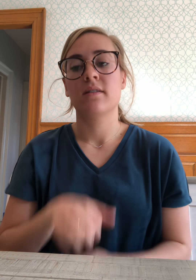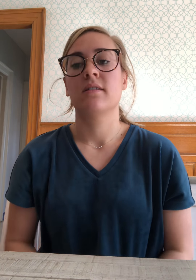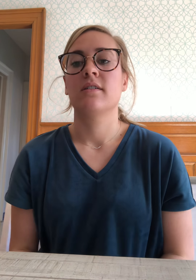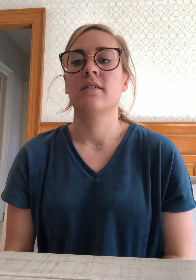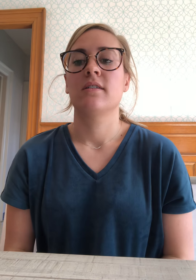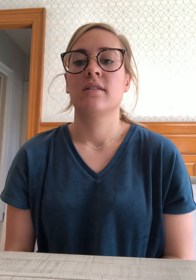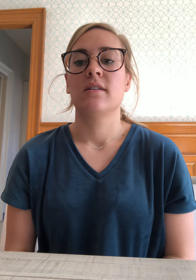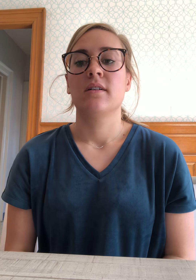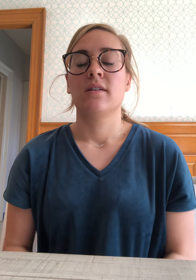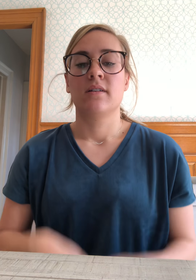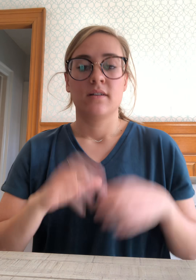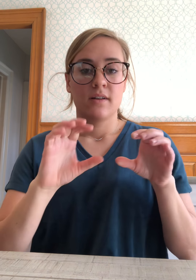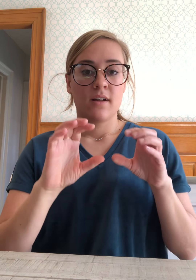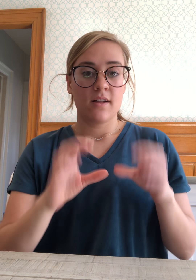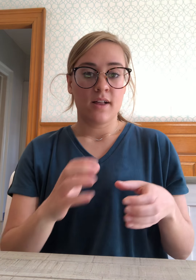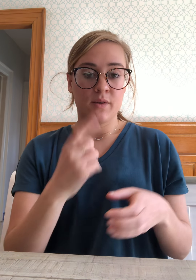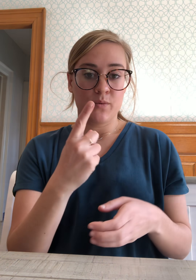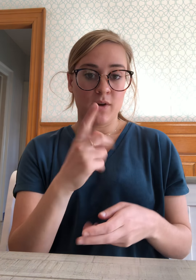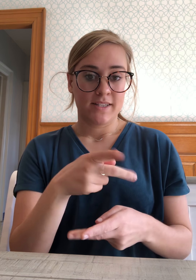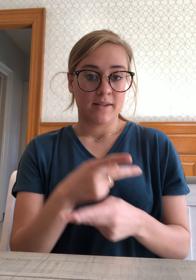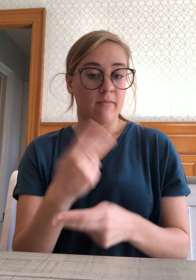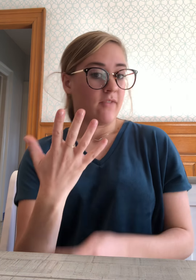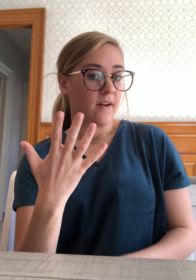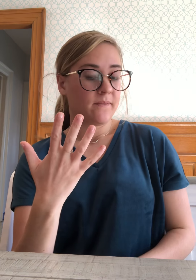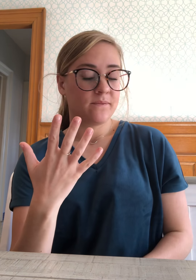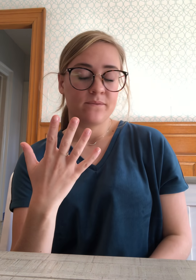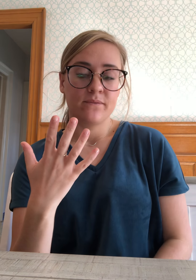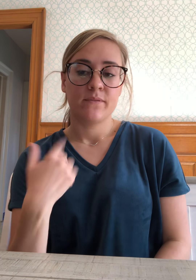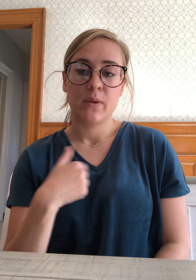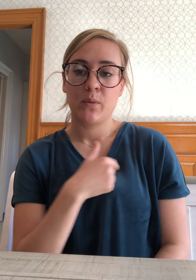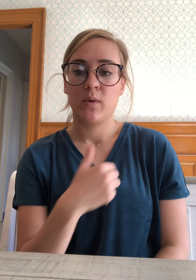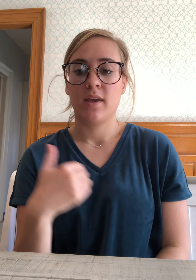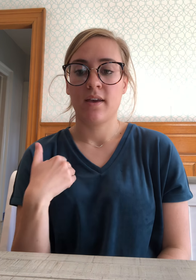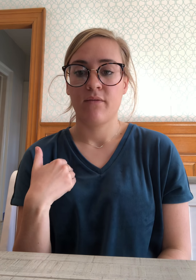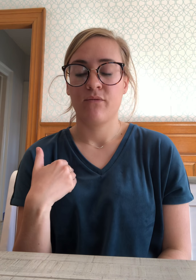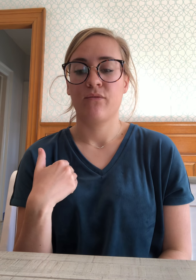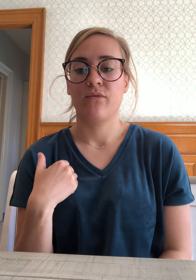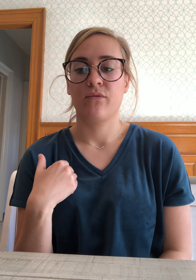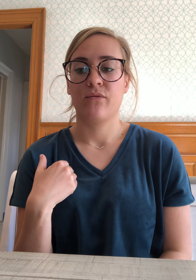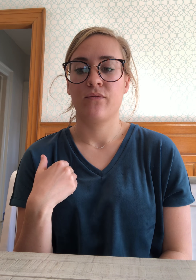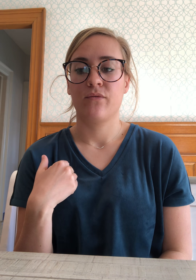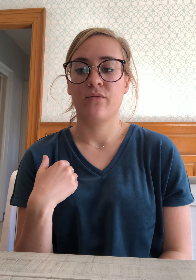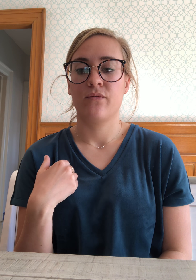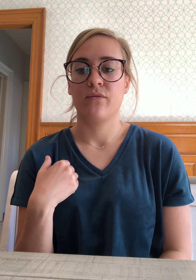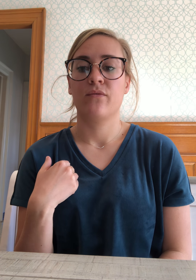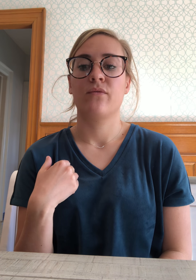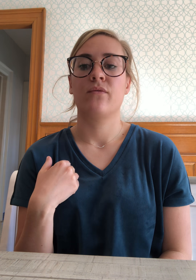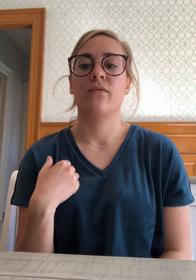class 1, type 5, we have loss of teeth with drifting.